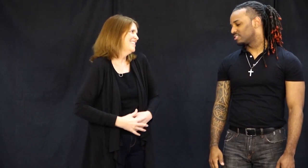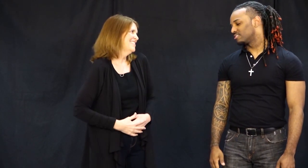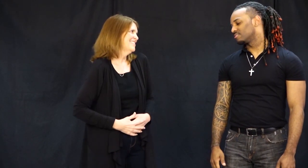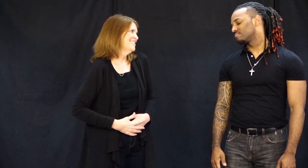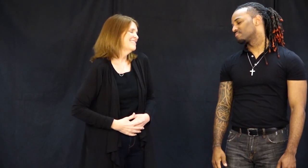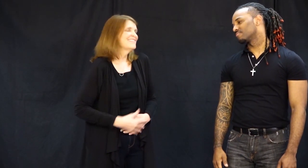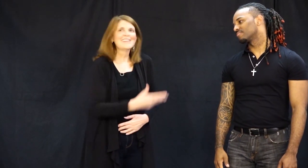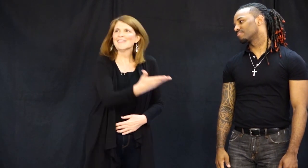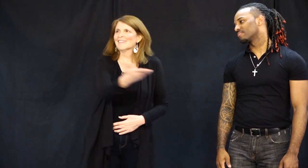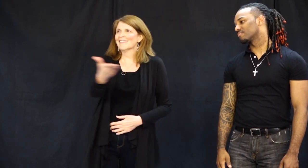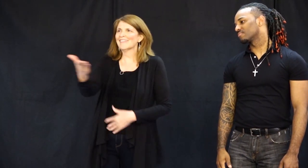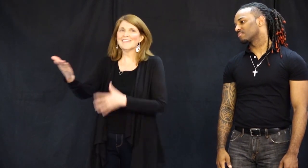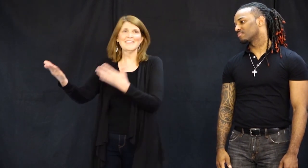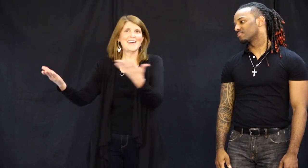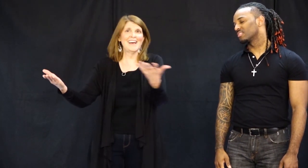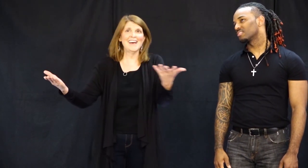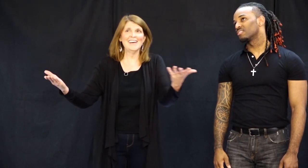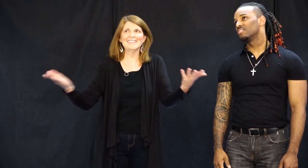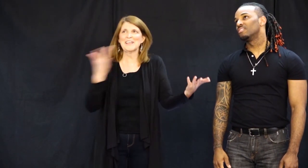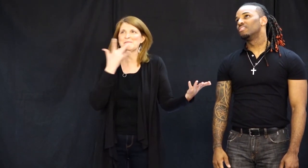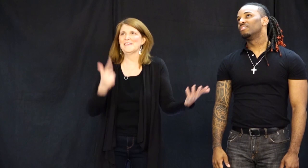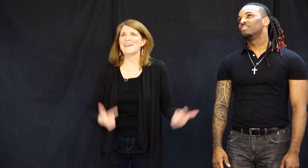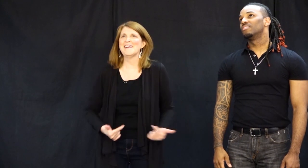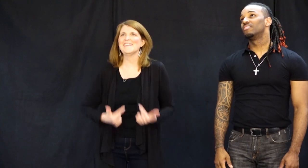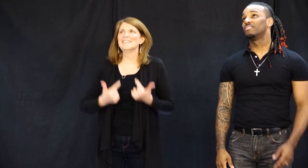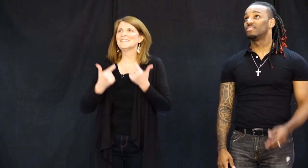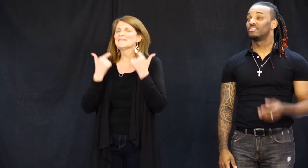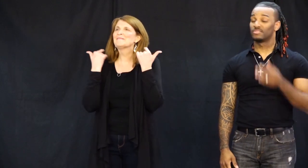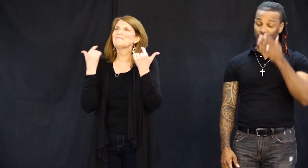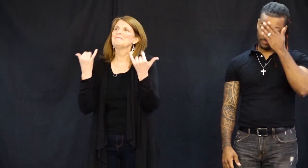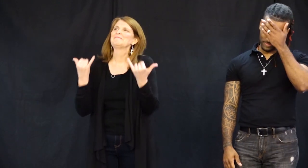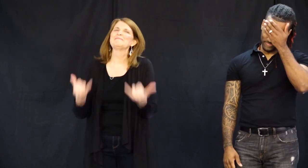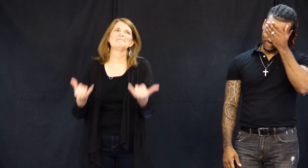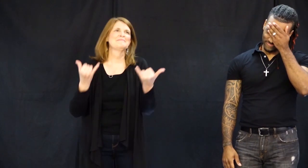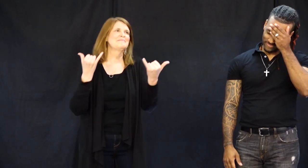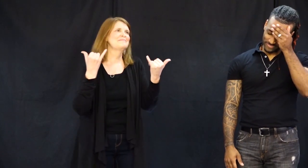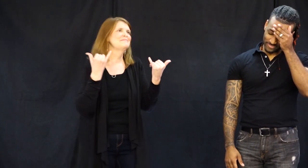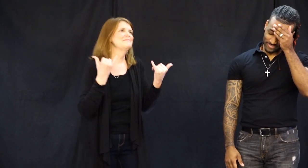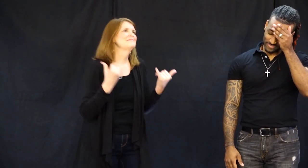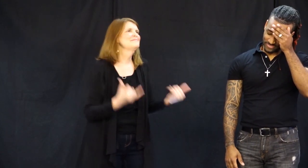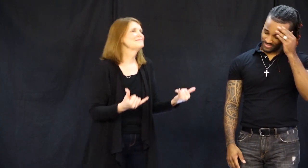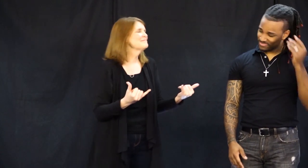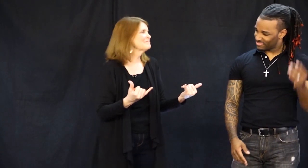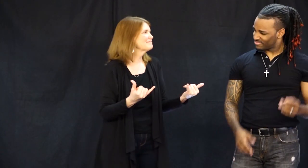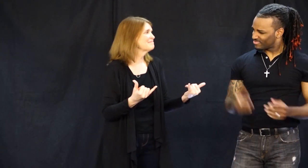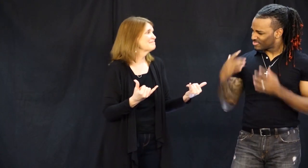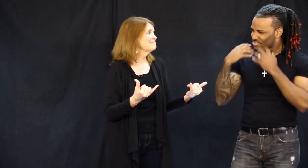around at how lucky we are to be alive right now. Will you